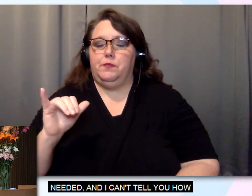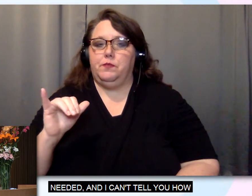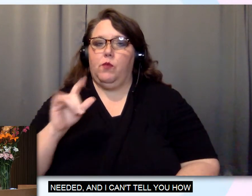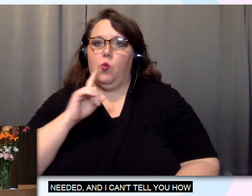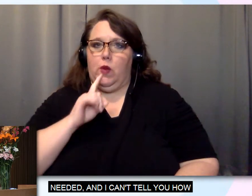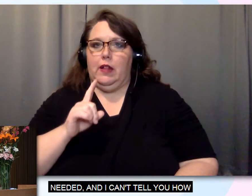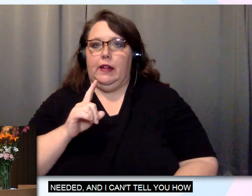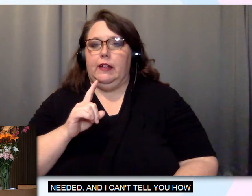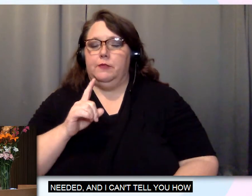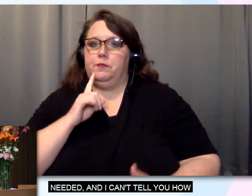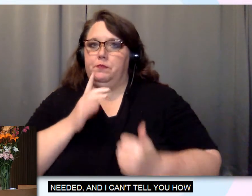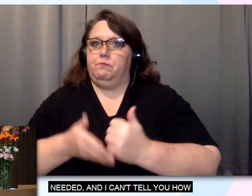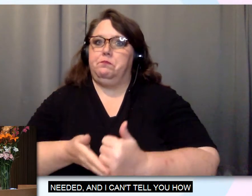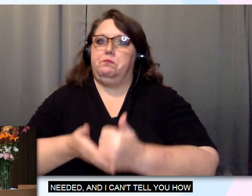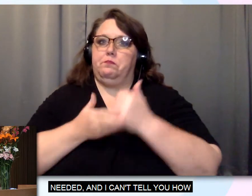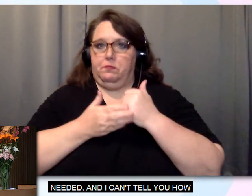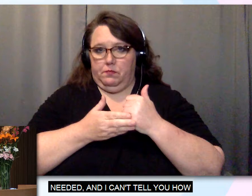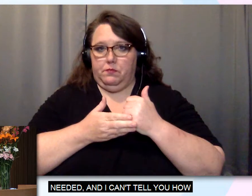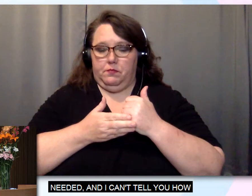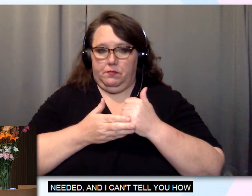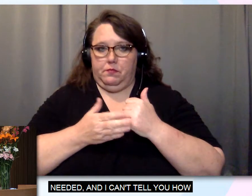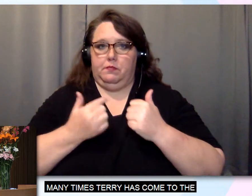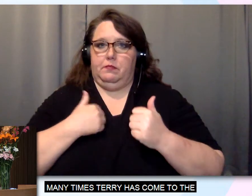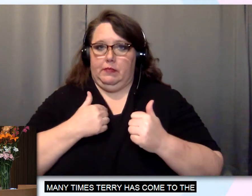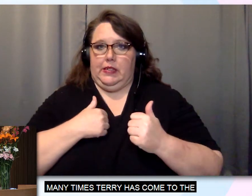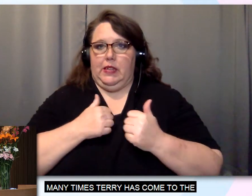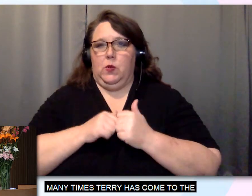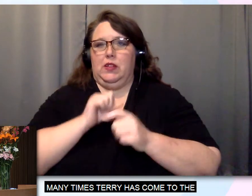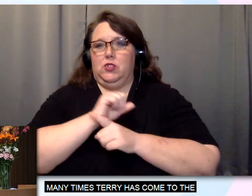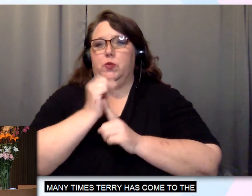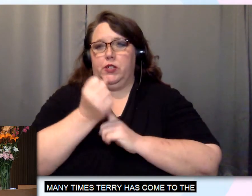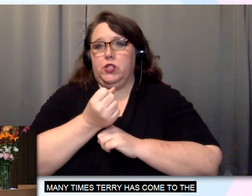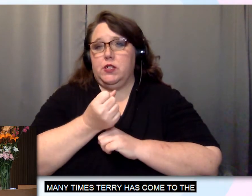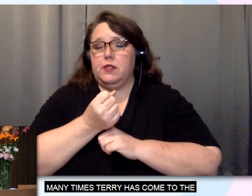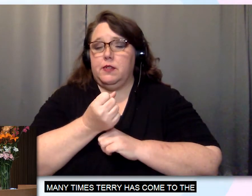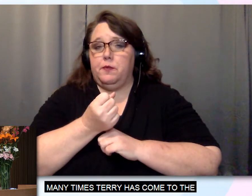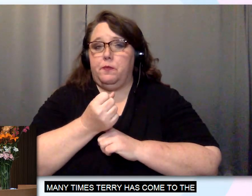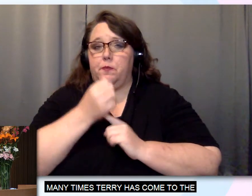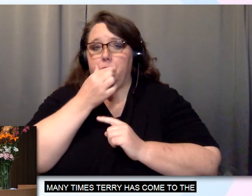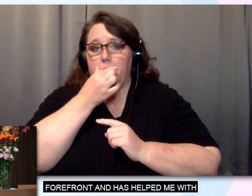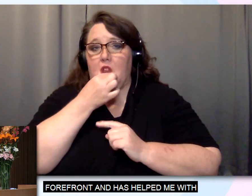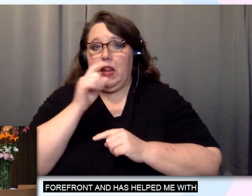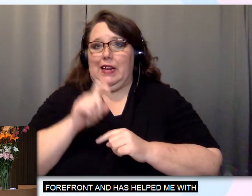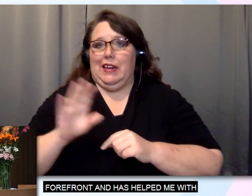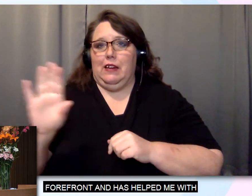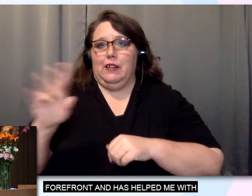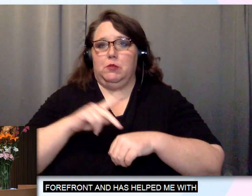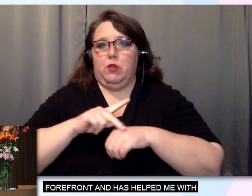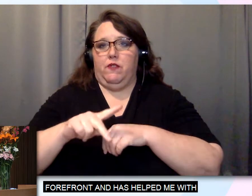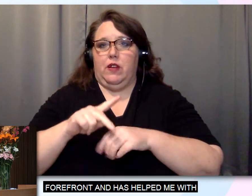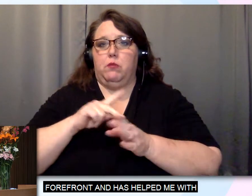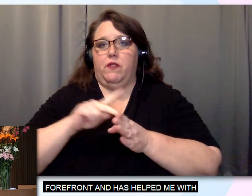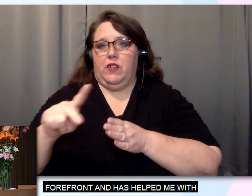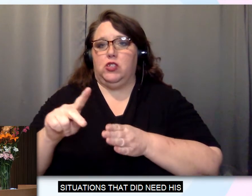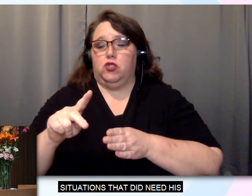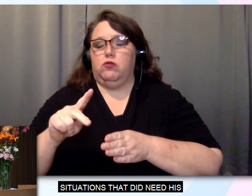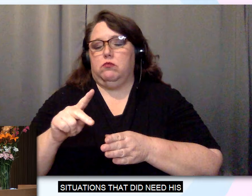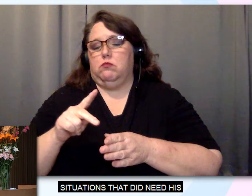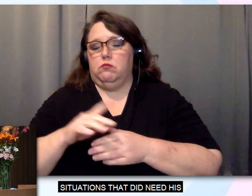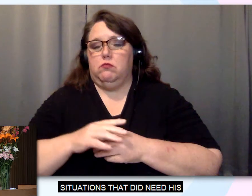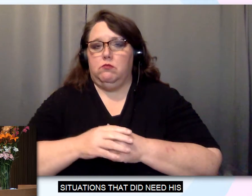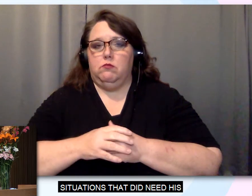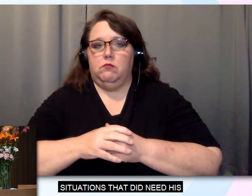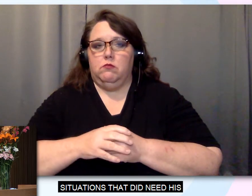Terry has come to the forefront and has helped me with situations that did need his